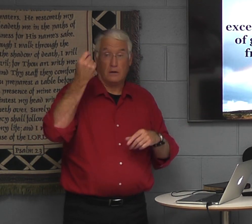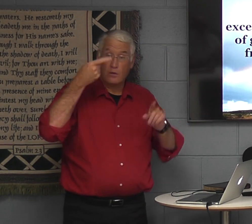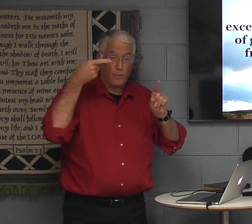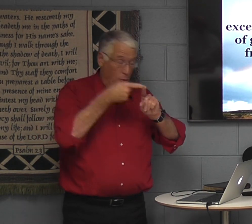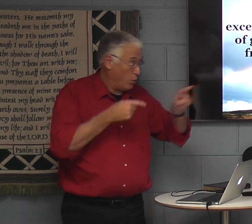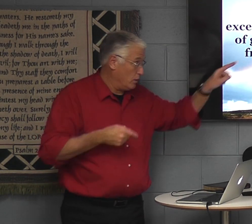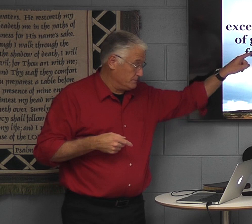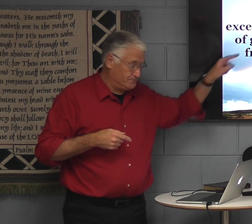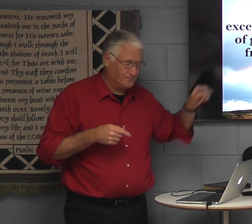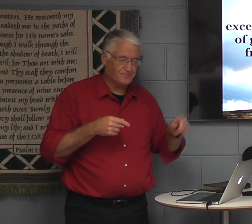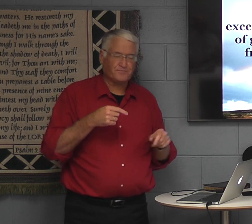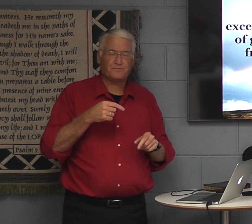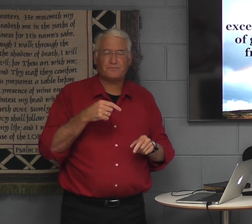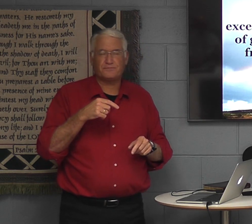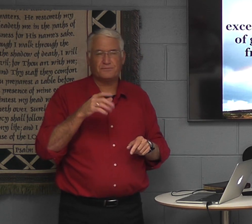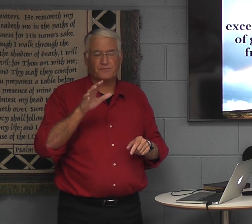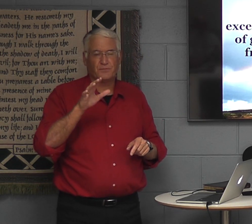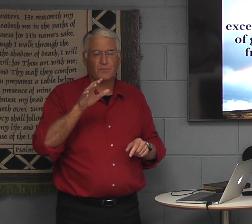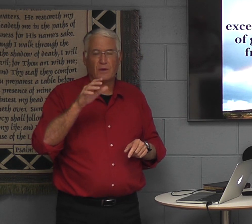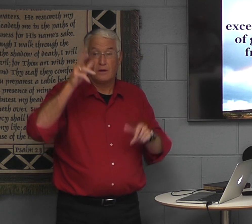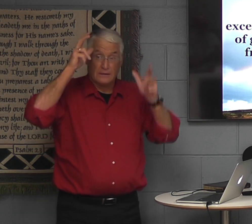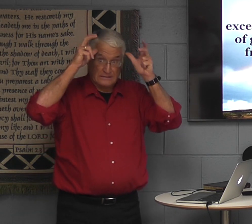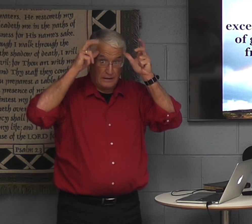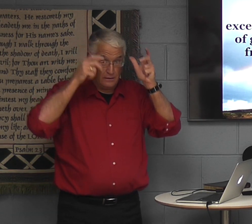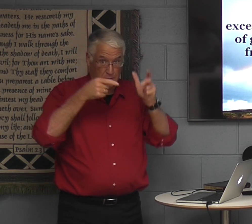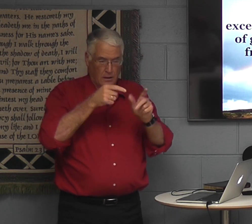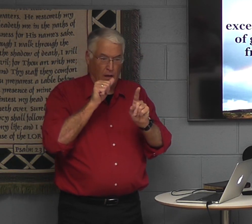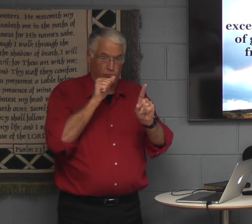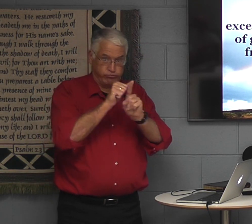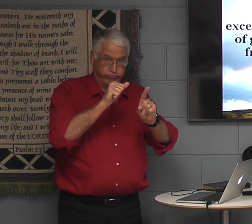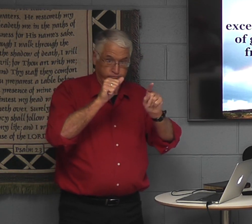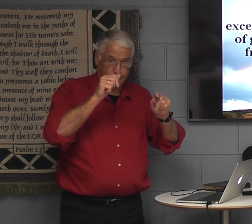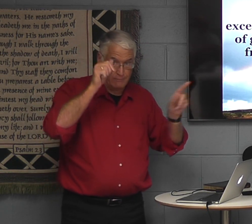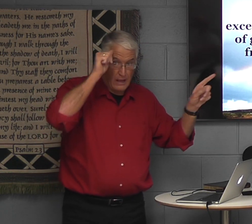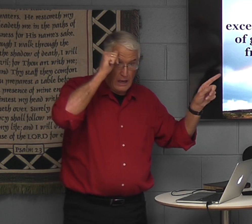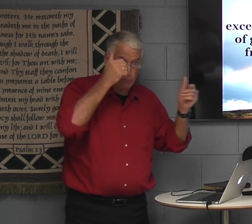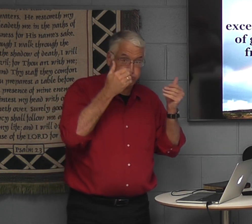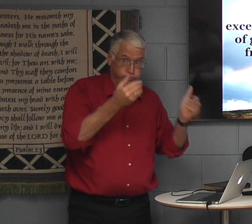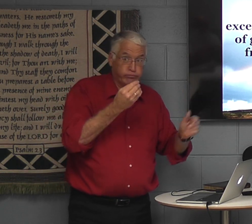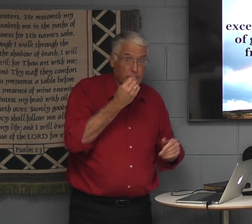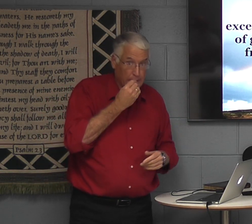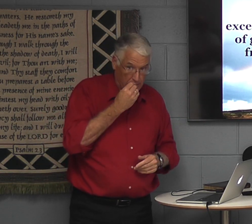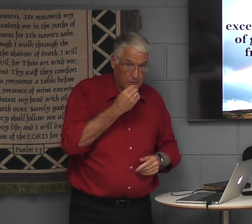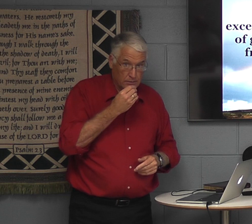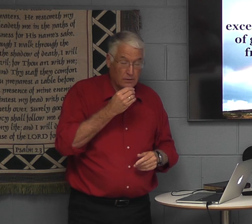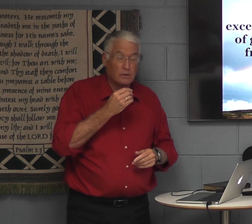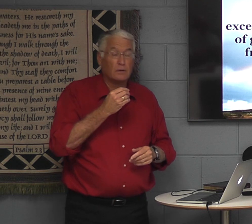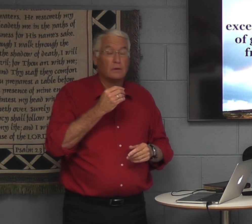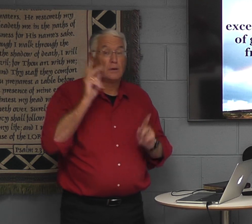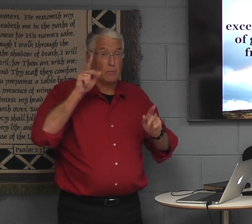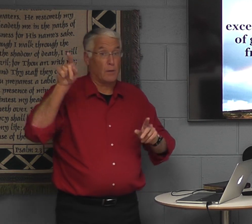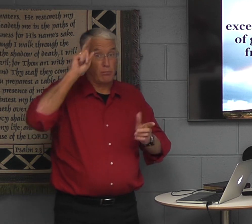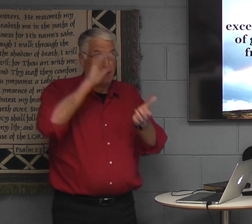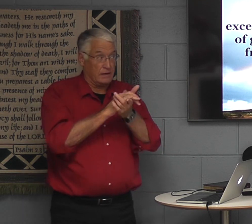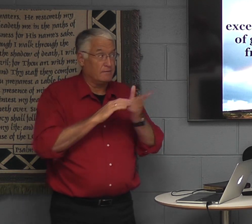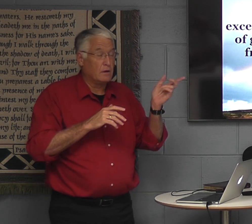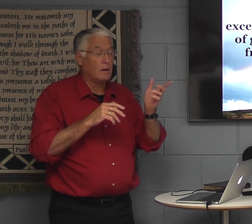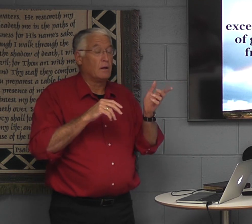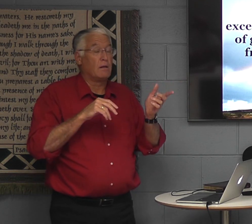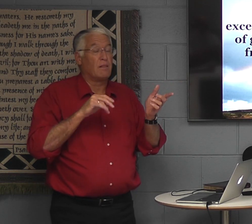So, but understand, the point of this is that Satan is very deceitful. He told Adam to go ahead and eat the